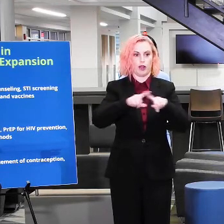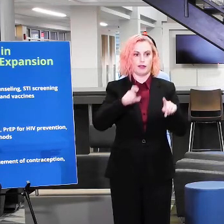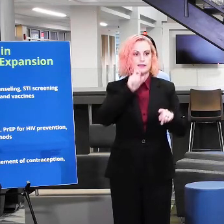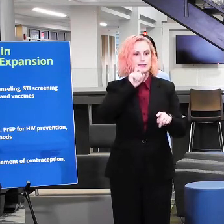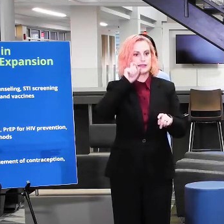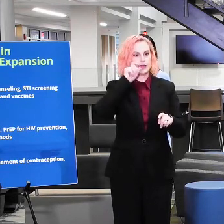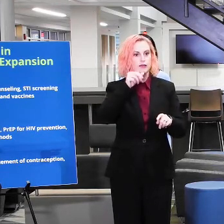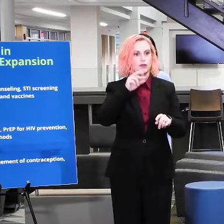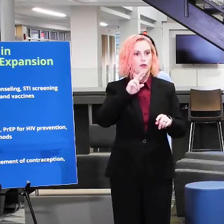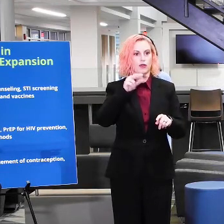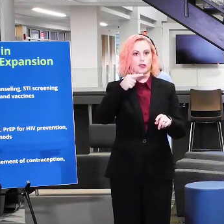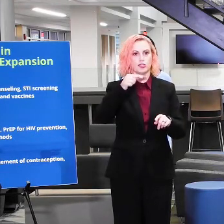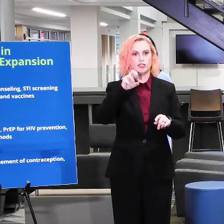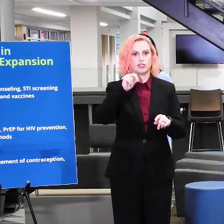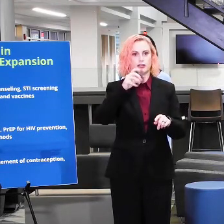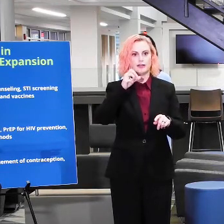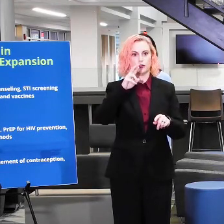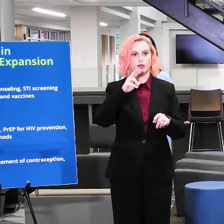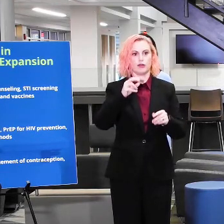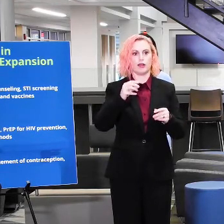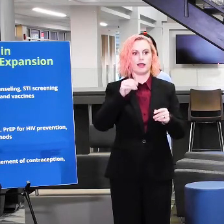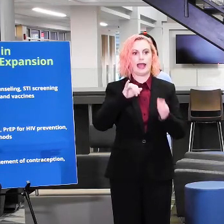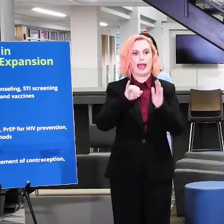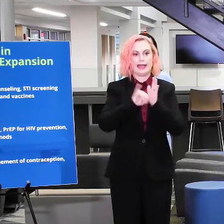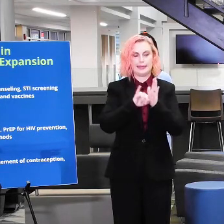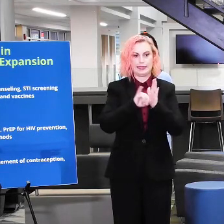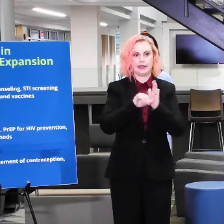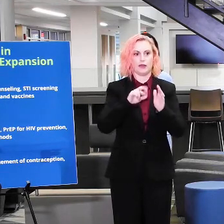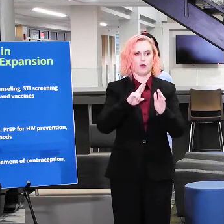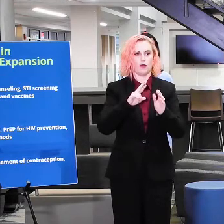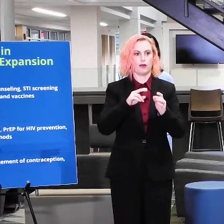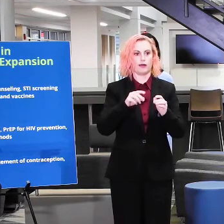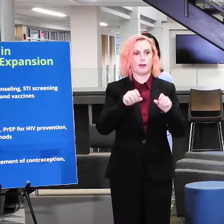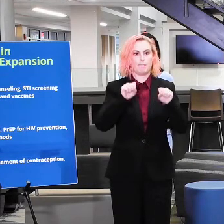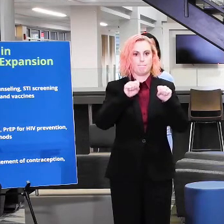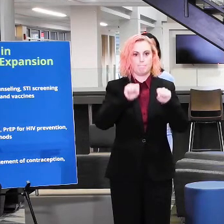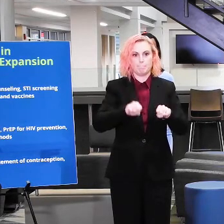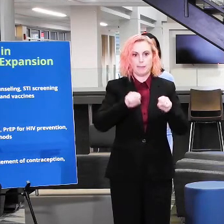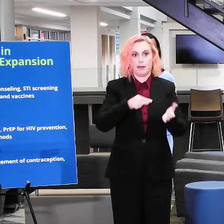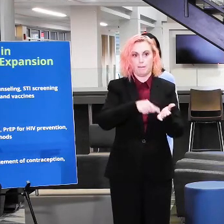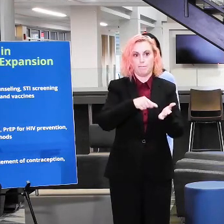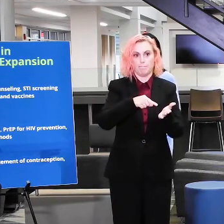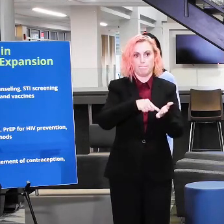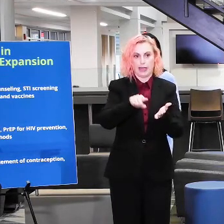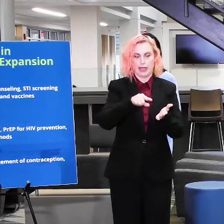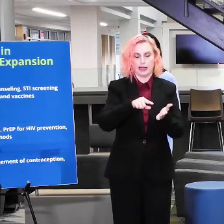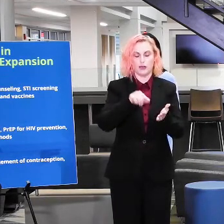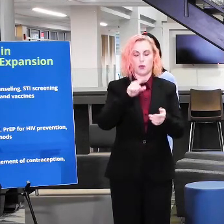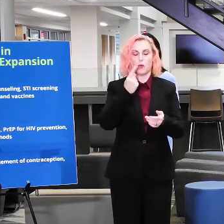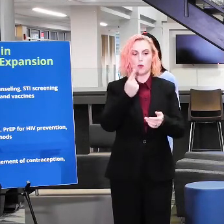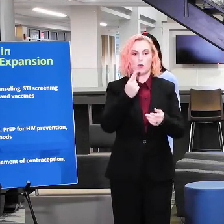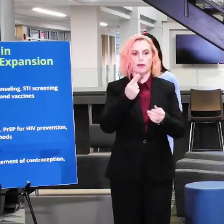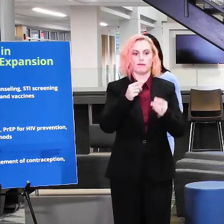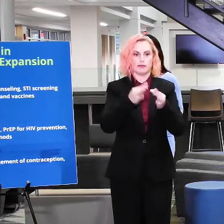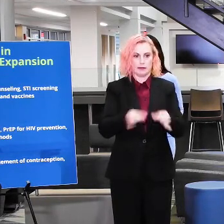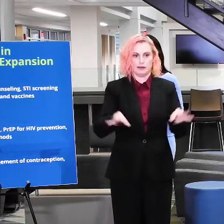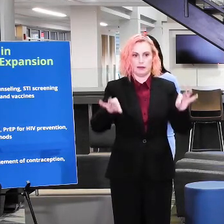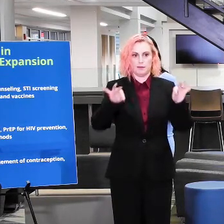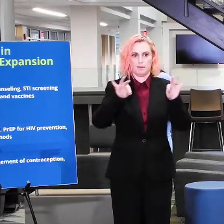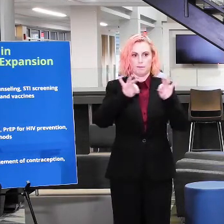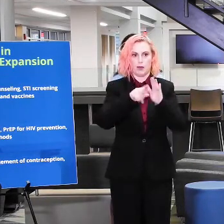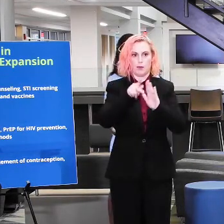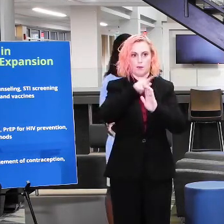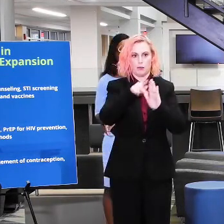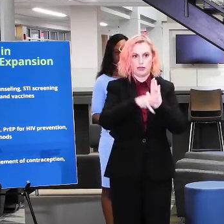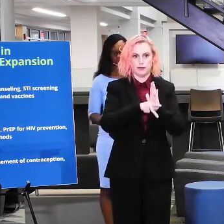identity or ability to pay, is one of the core principles that addresses social determinants